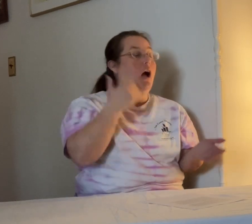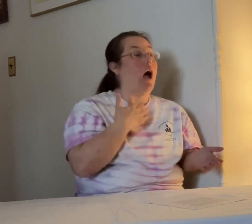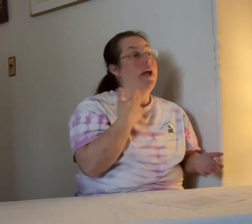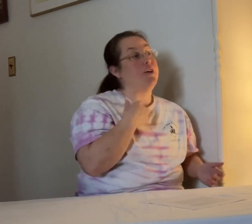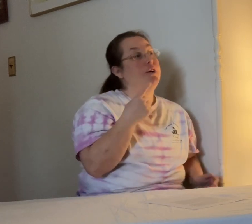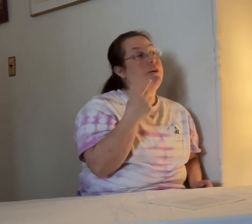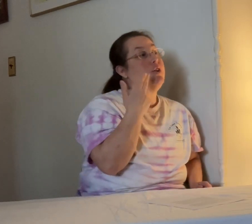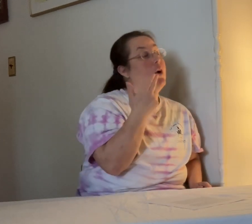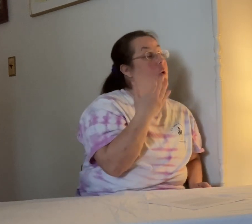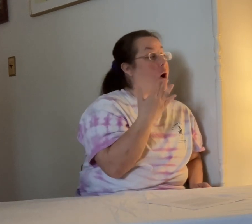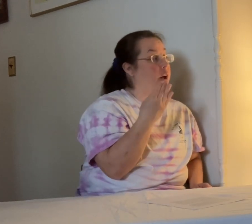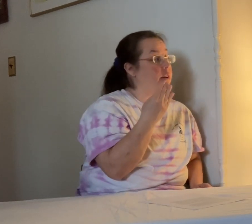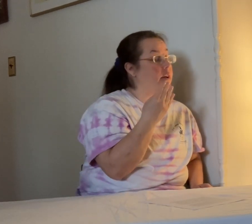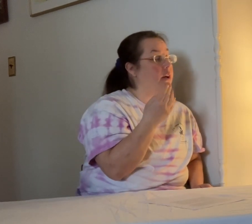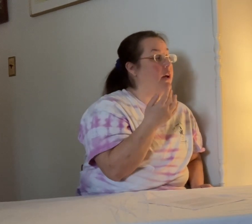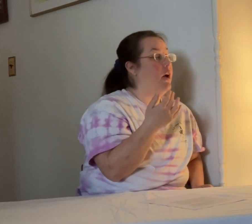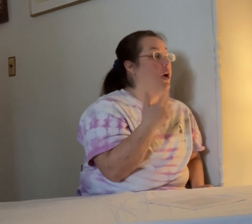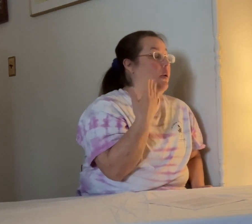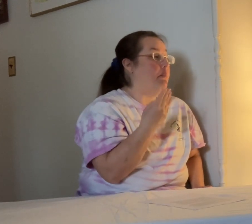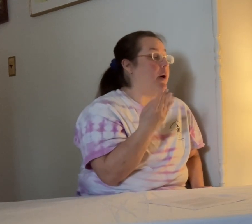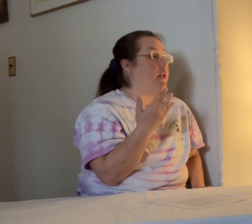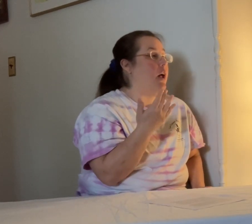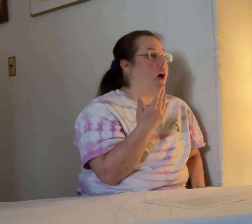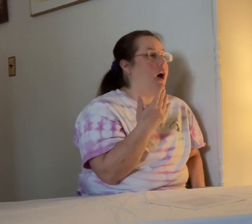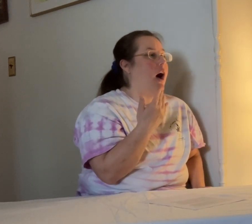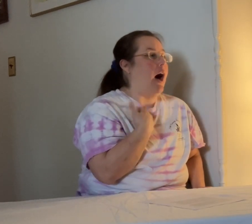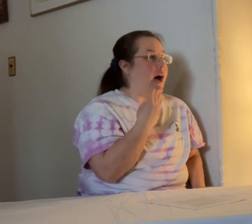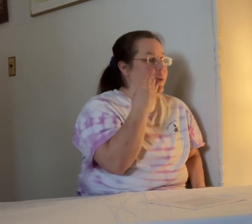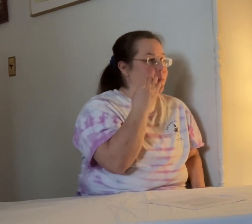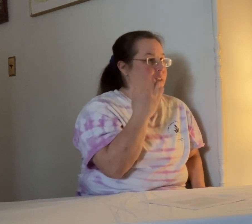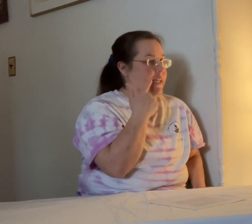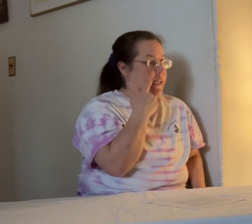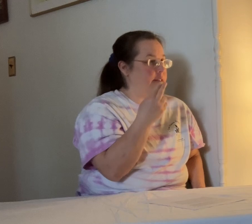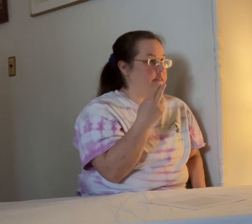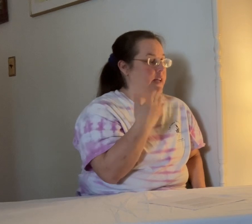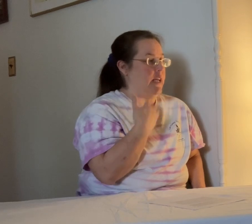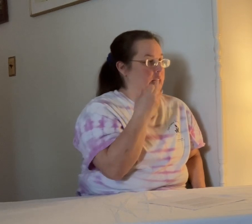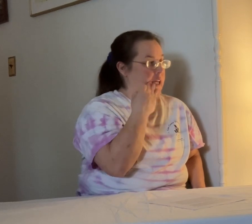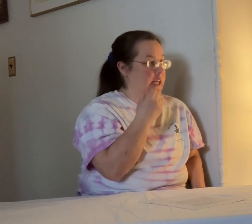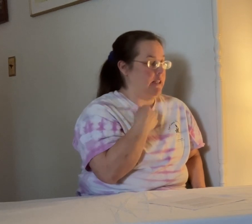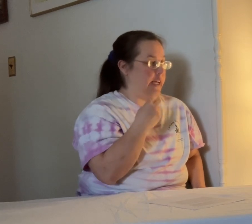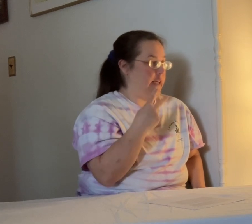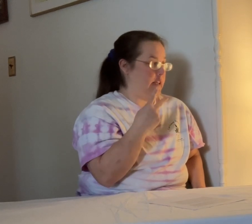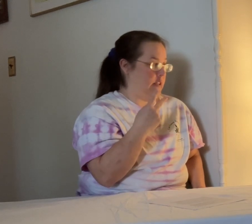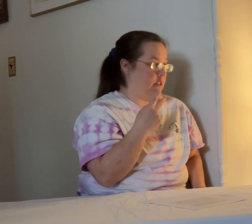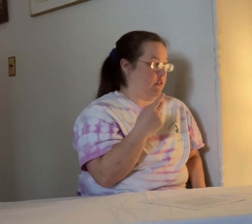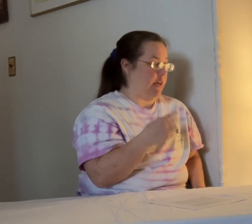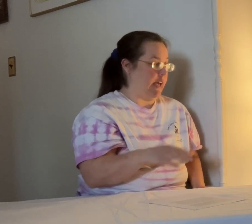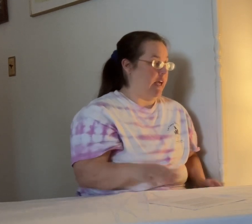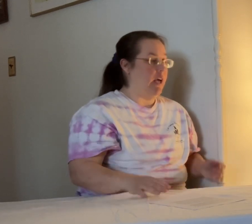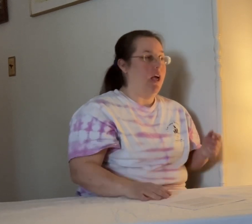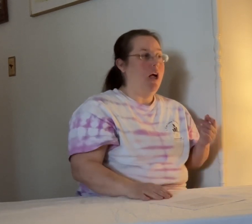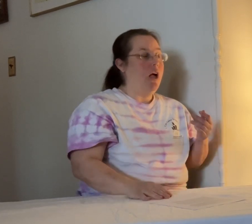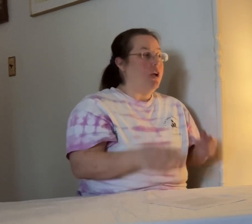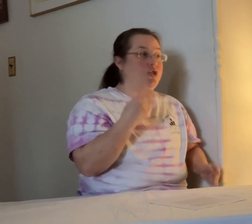I could go on, but I believe in healing, okay?